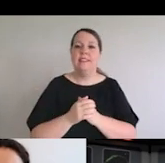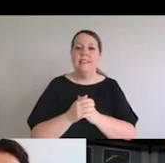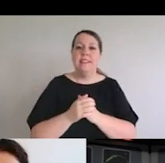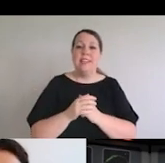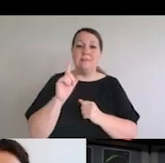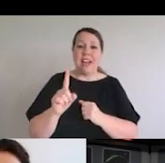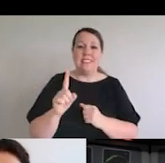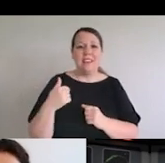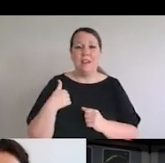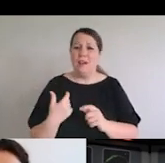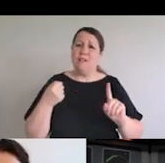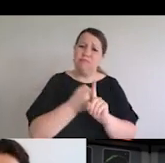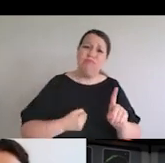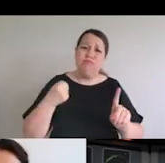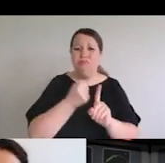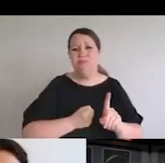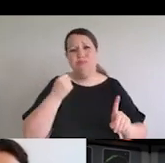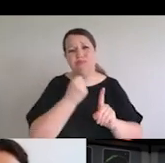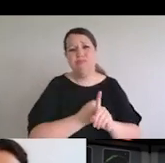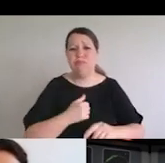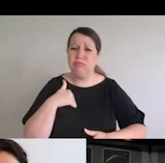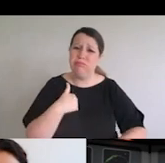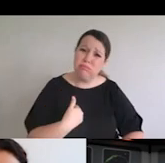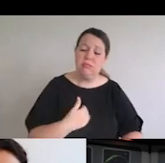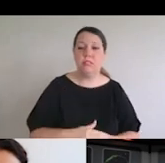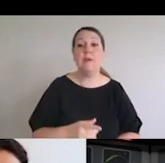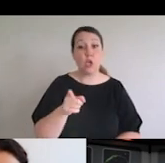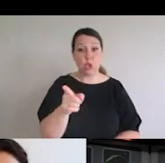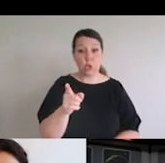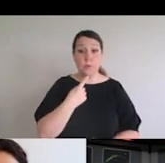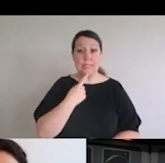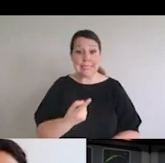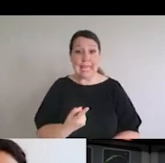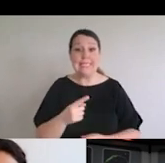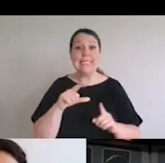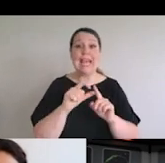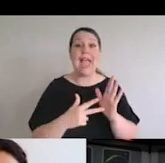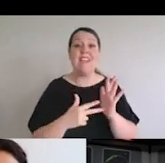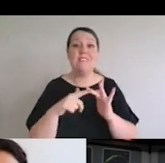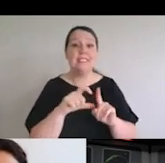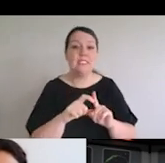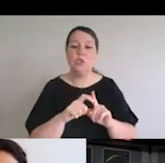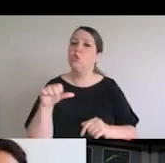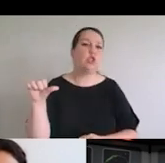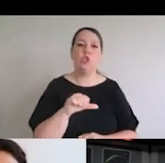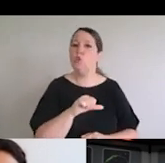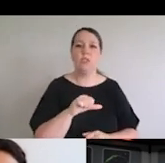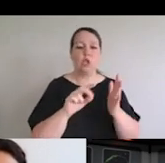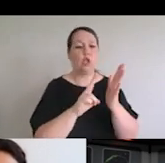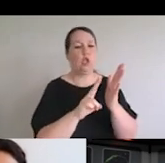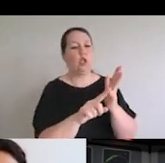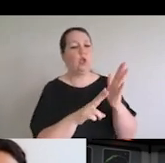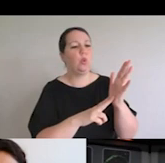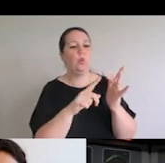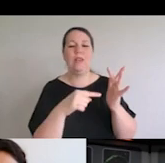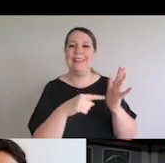You said that we should not unify. I do agree that we cannot have like, it's just everybody, you know, with the